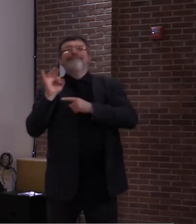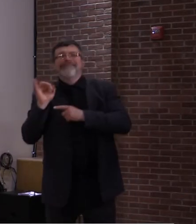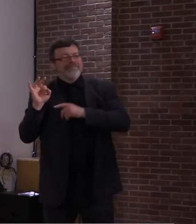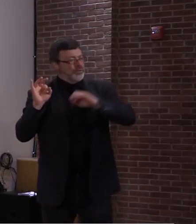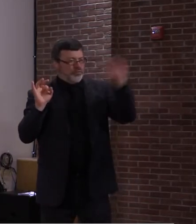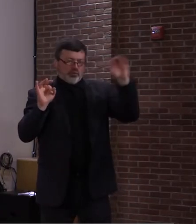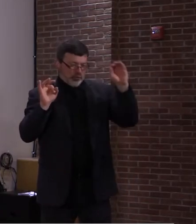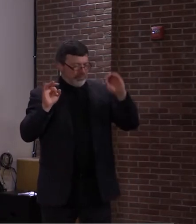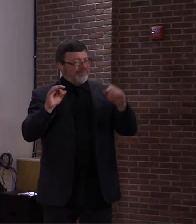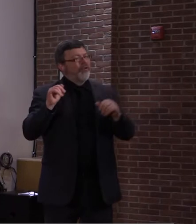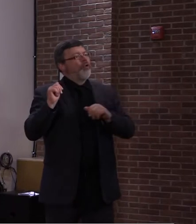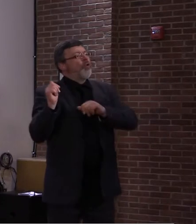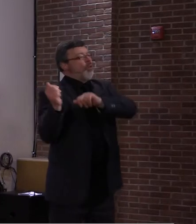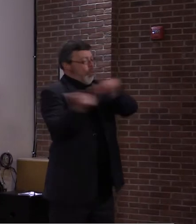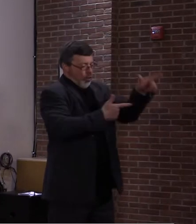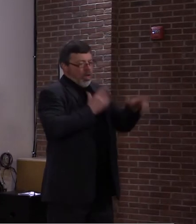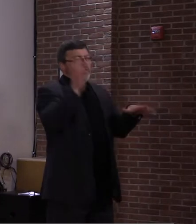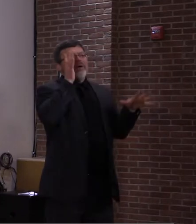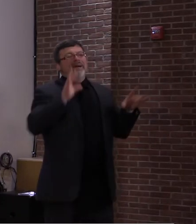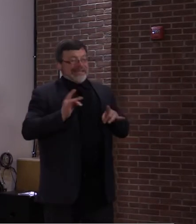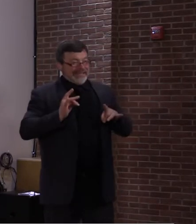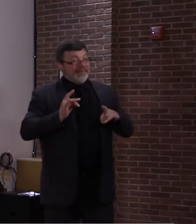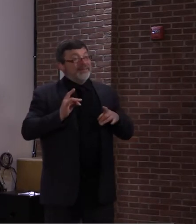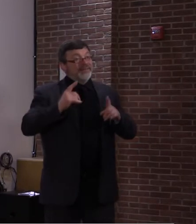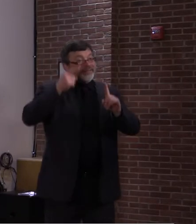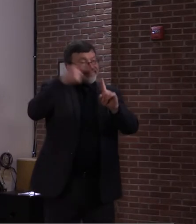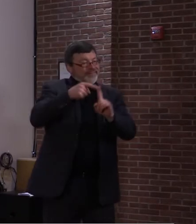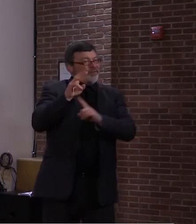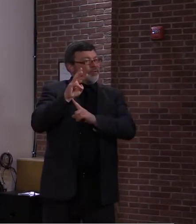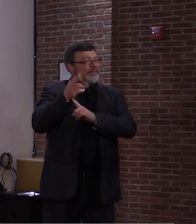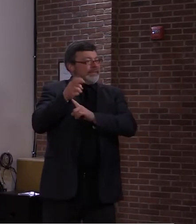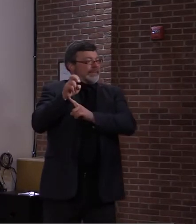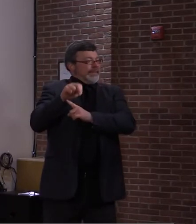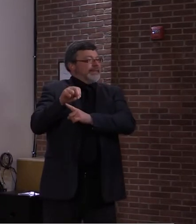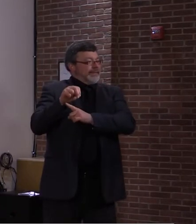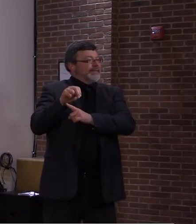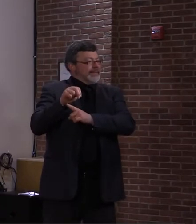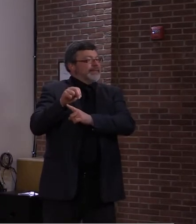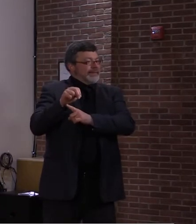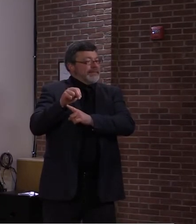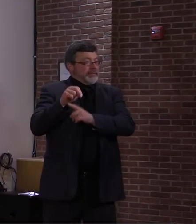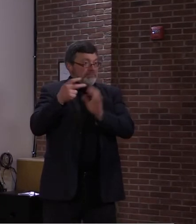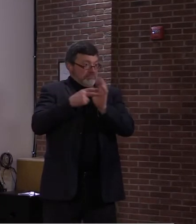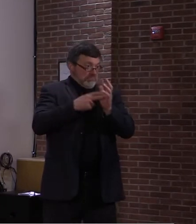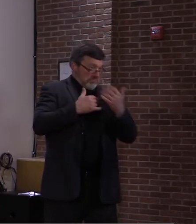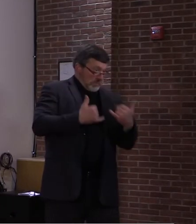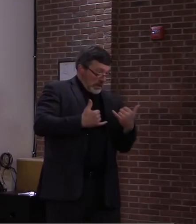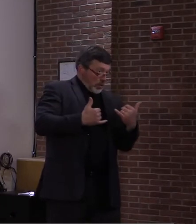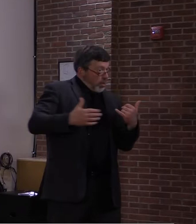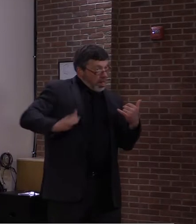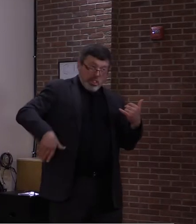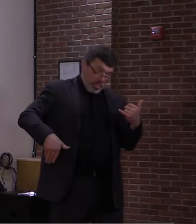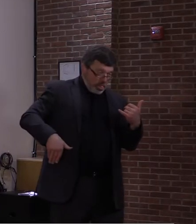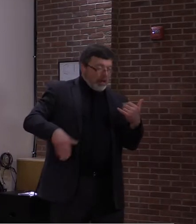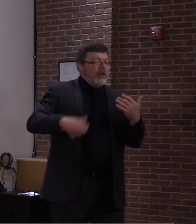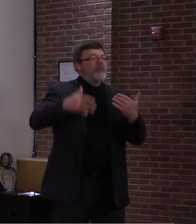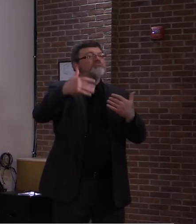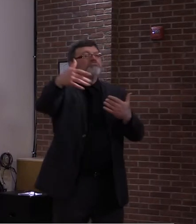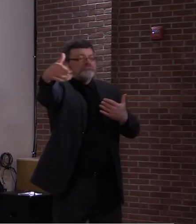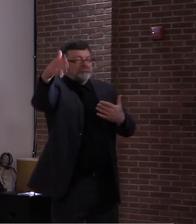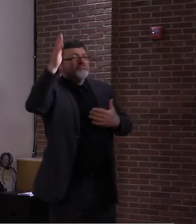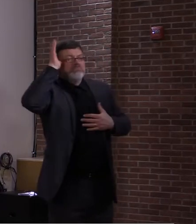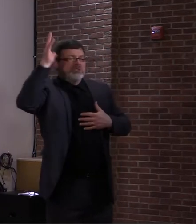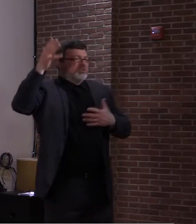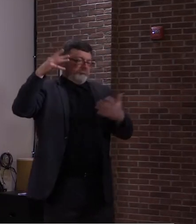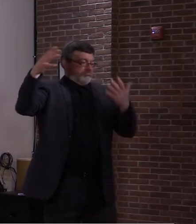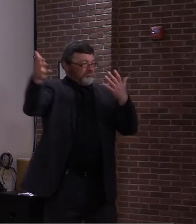get infected. That's not even a policy goal to prevent infection in people. Because again, this